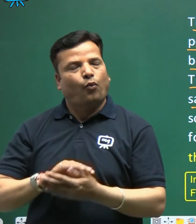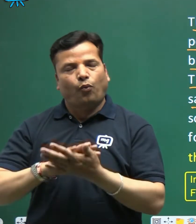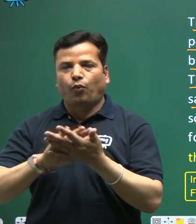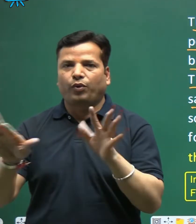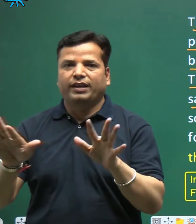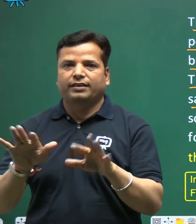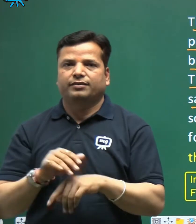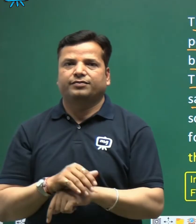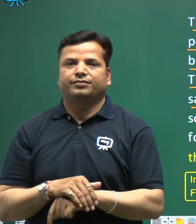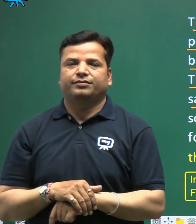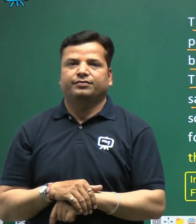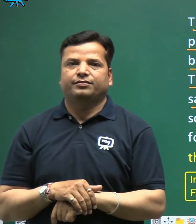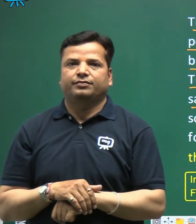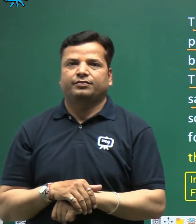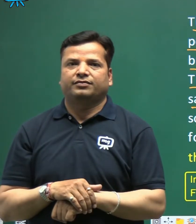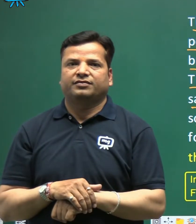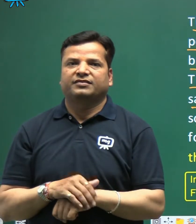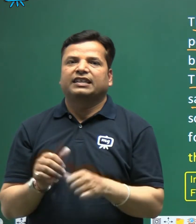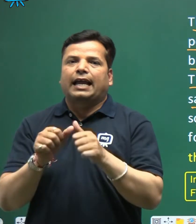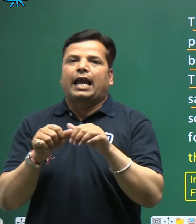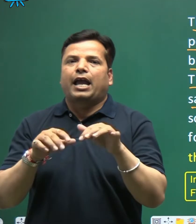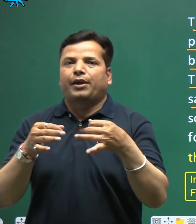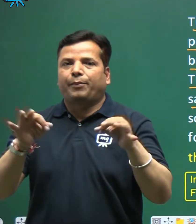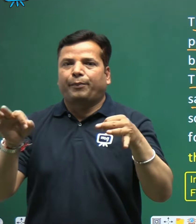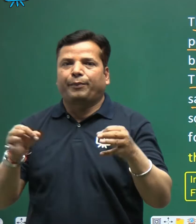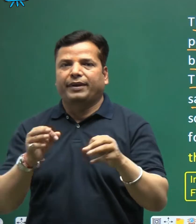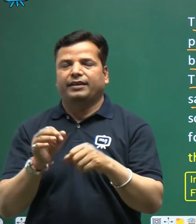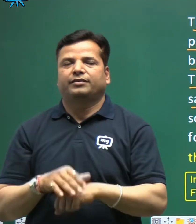finish a play